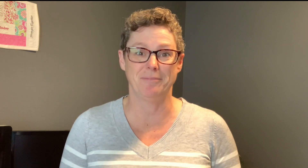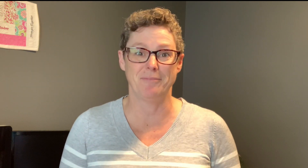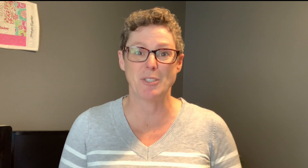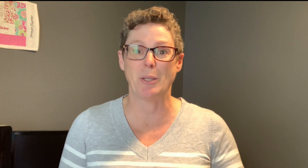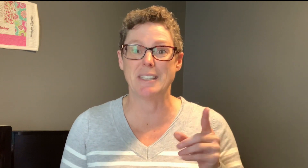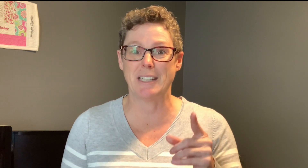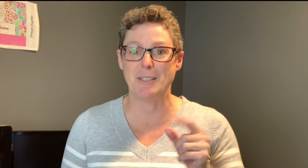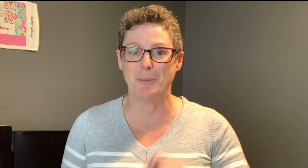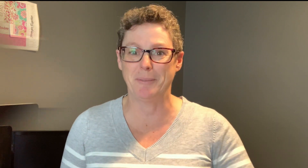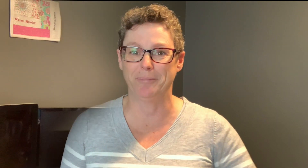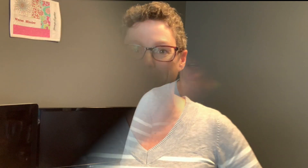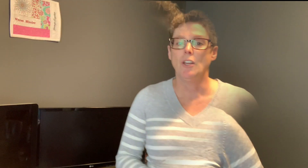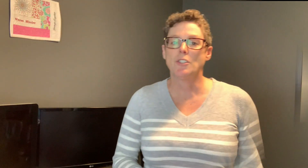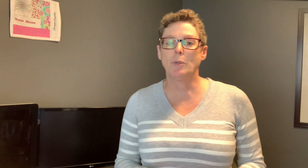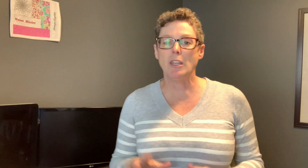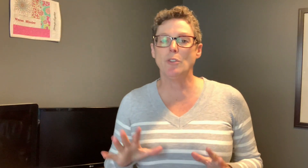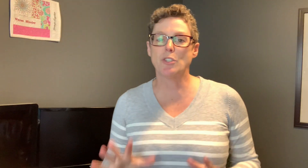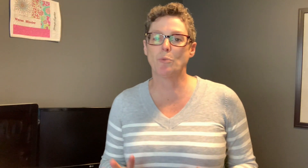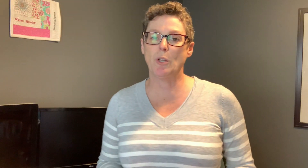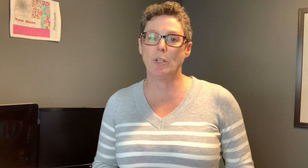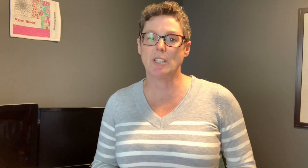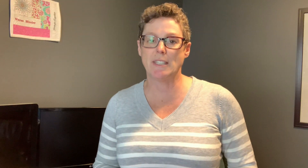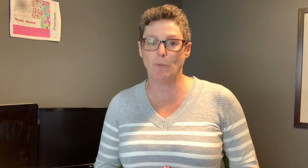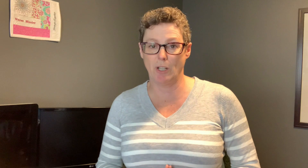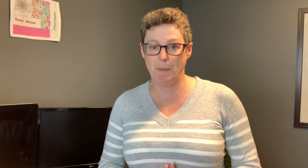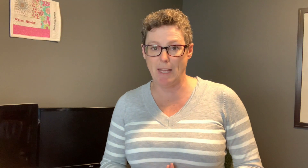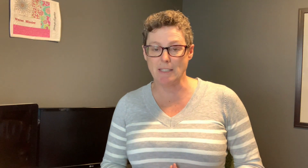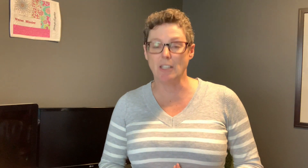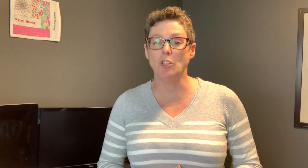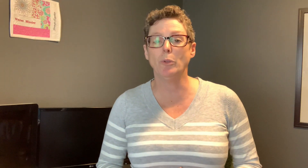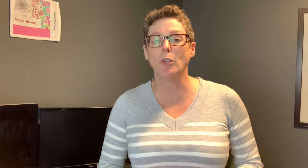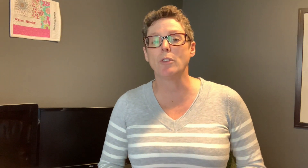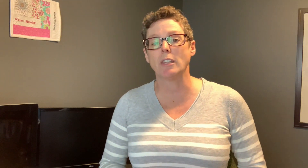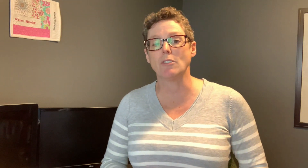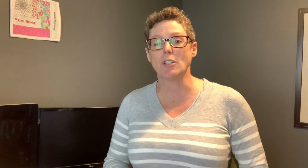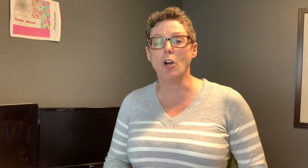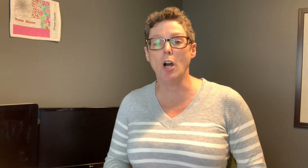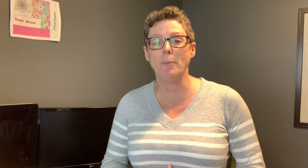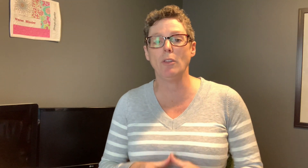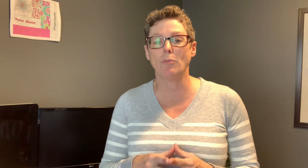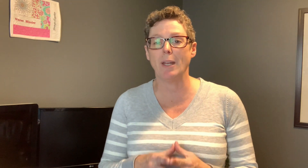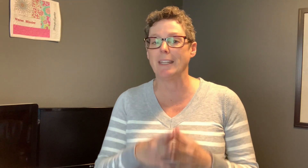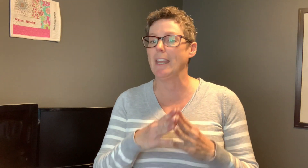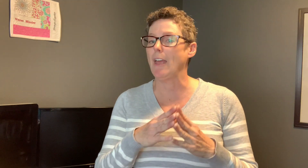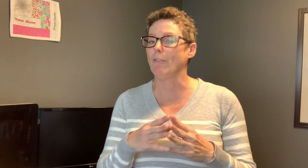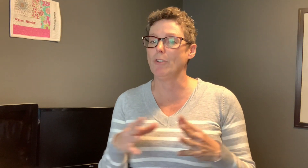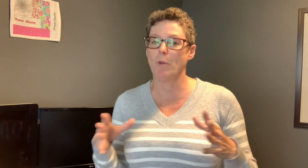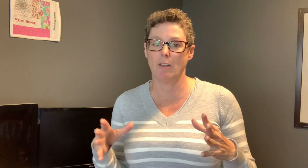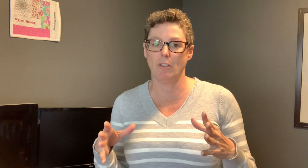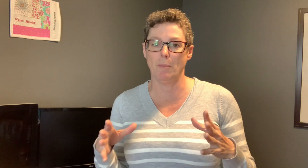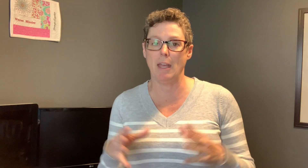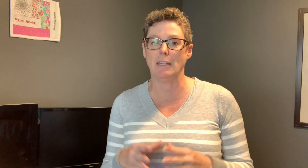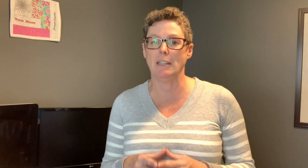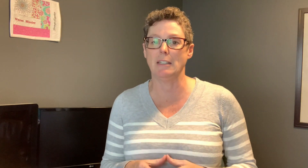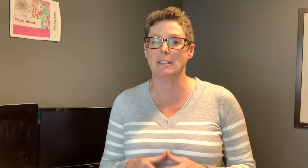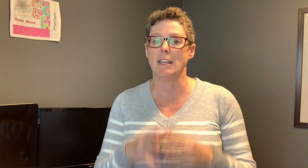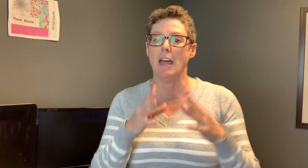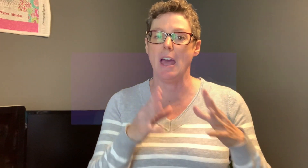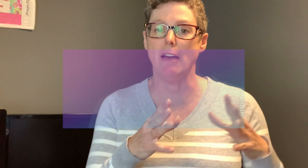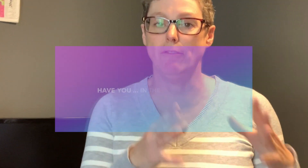So let's get into it. So in those 3 questions that we're going to be asking, you will note that there is a common thread in every one of them, and it is have